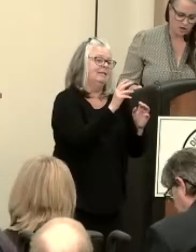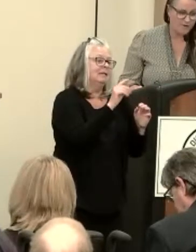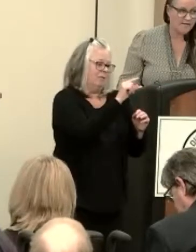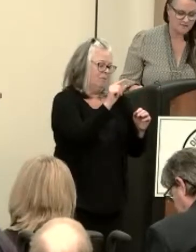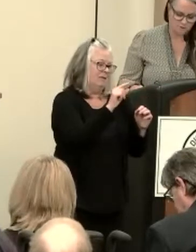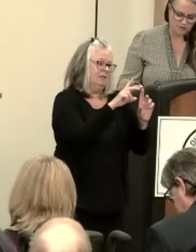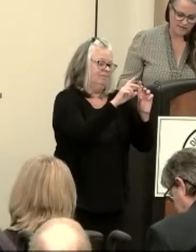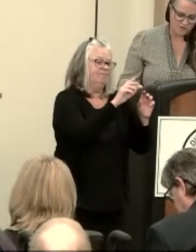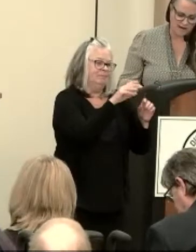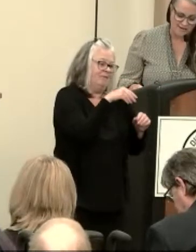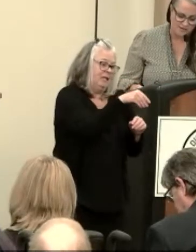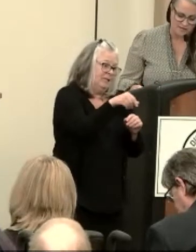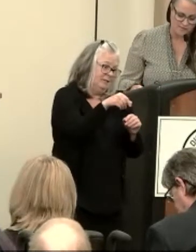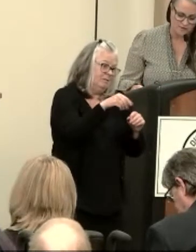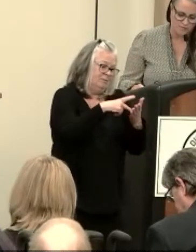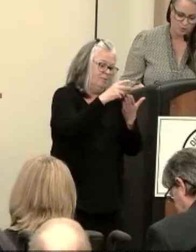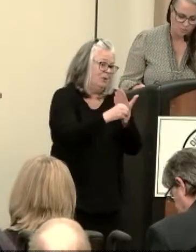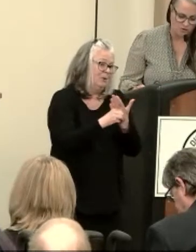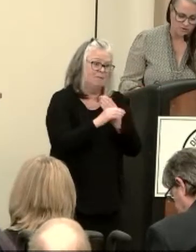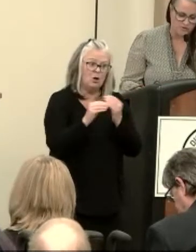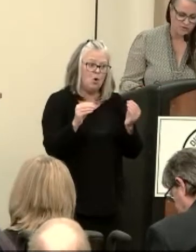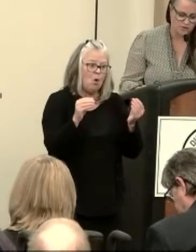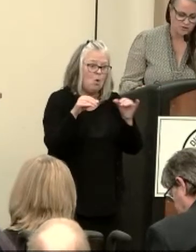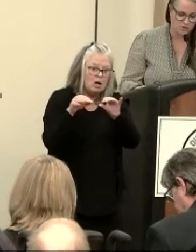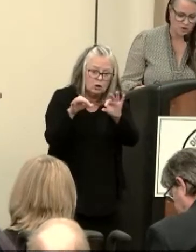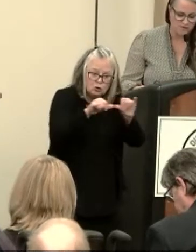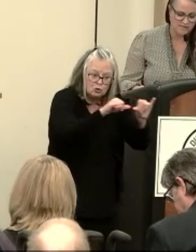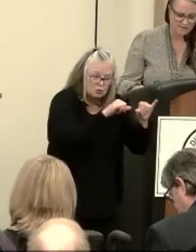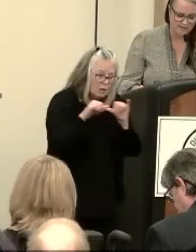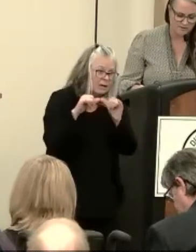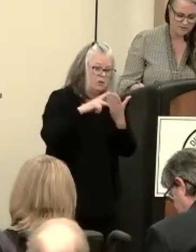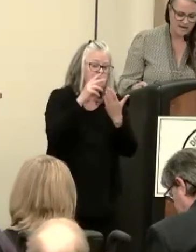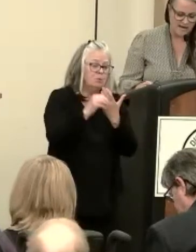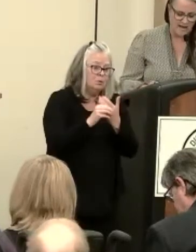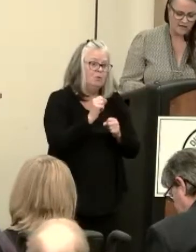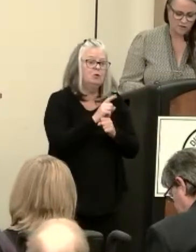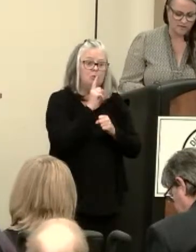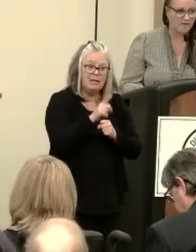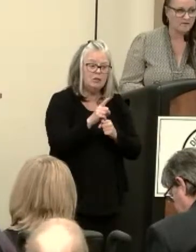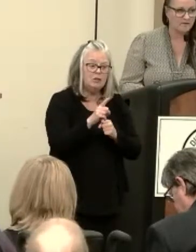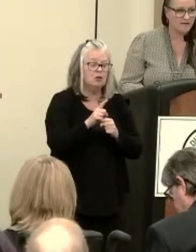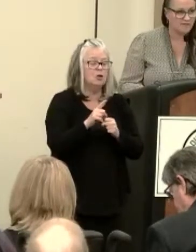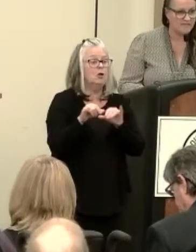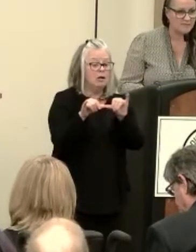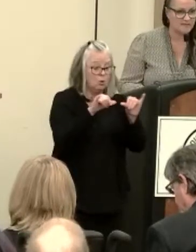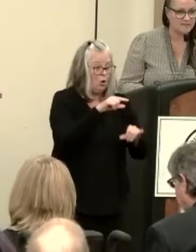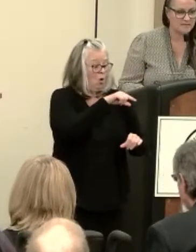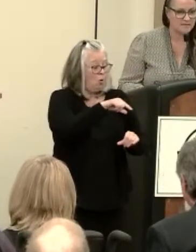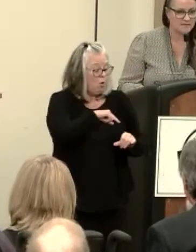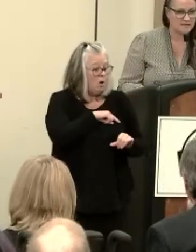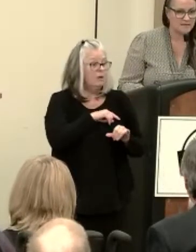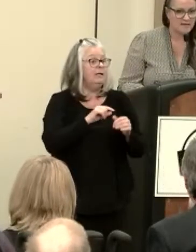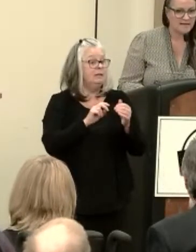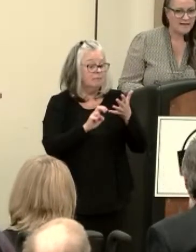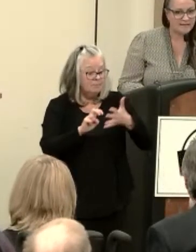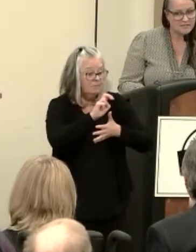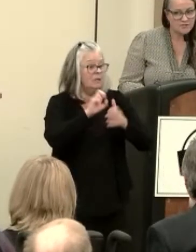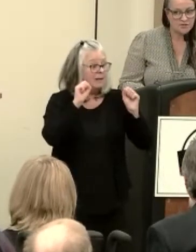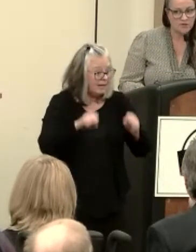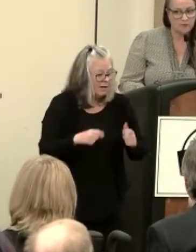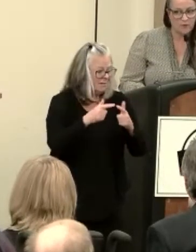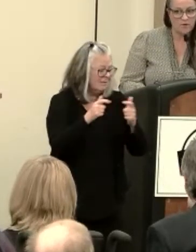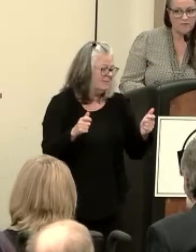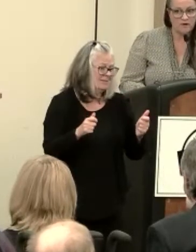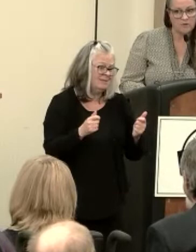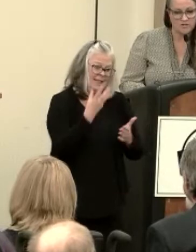no comprehensive training strategy for support workers to ensure quality standards and career advancements. Candidates